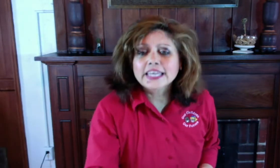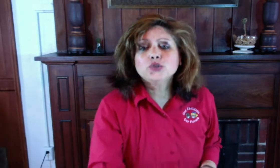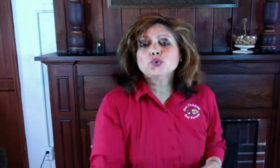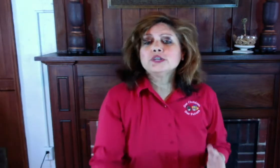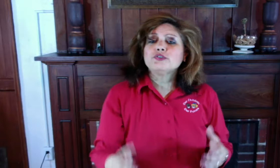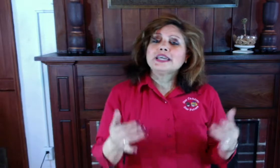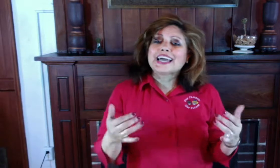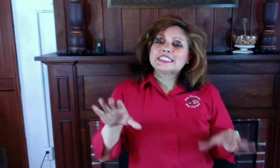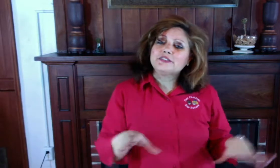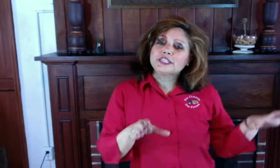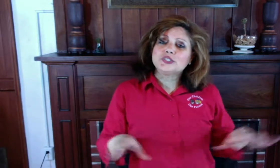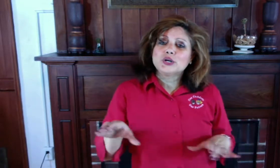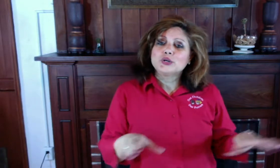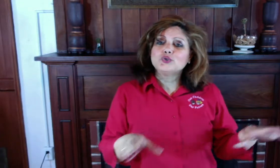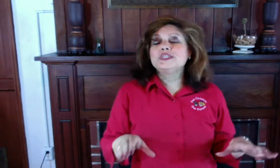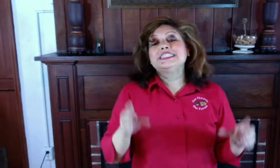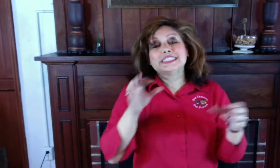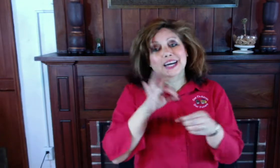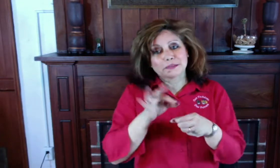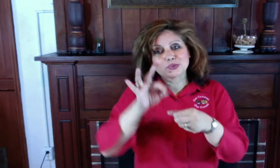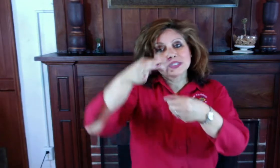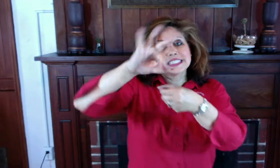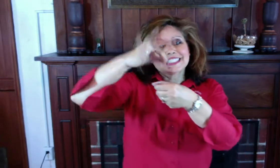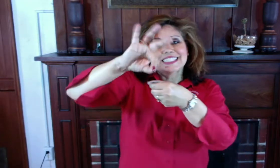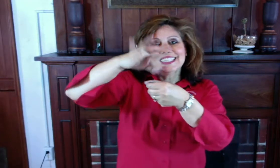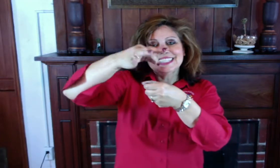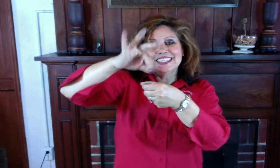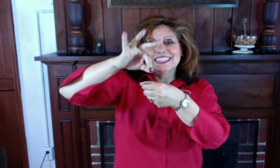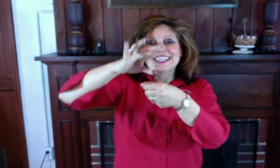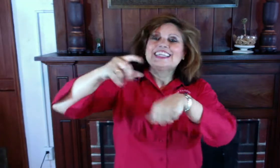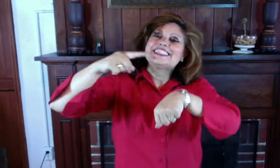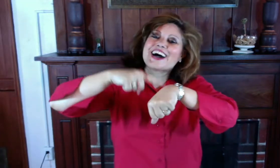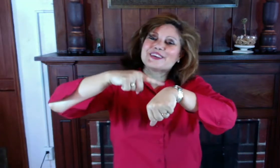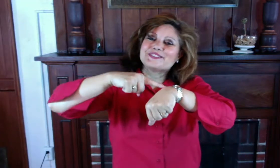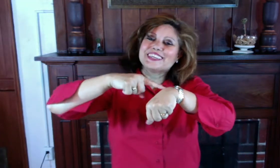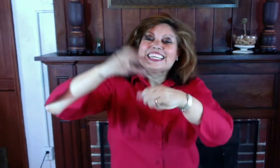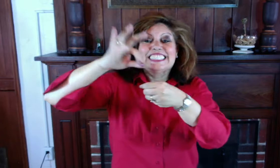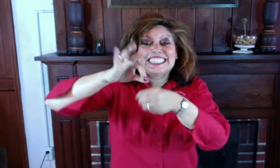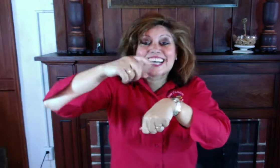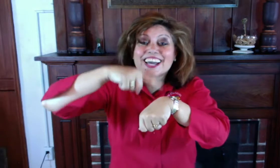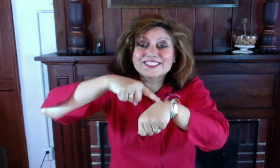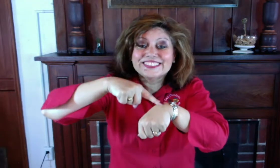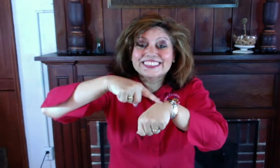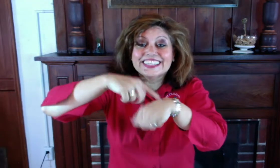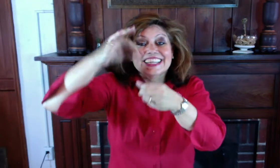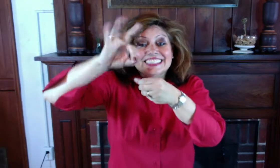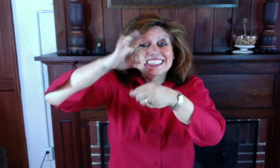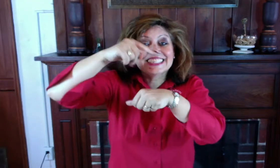do different activities during tea time. So this is tea time, tea time, tea